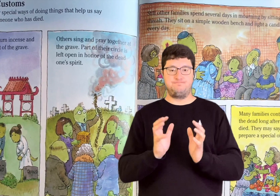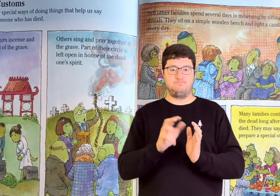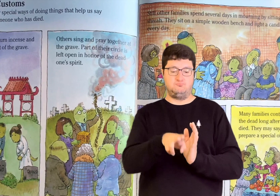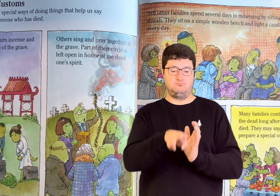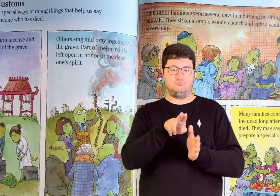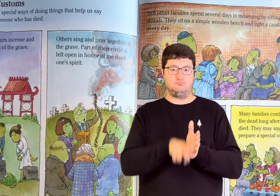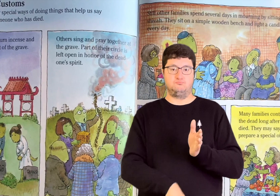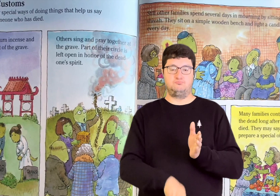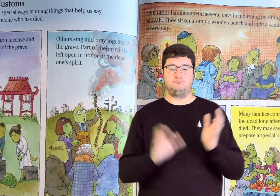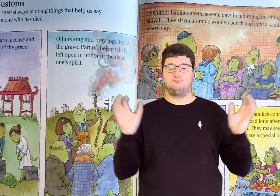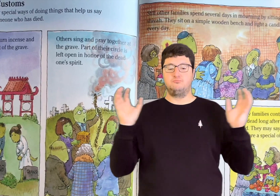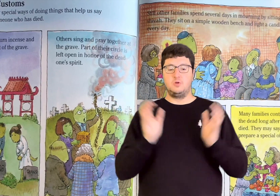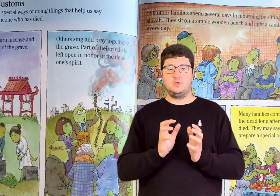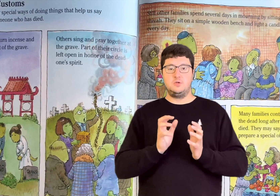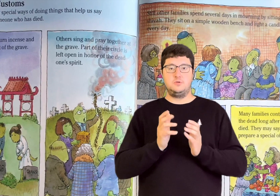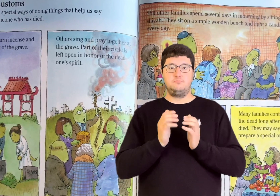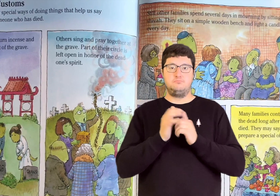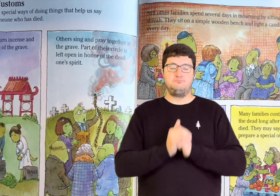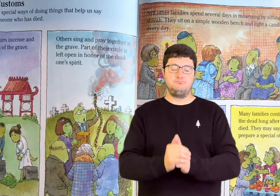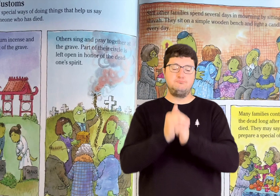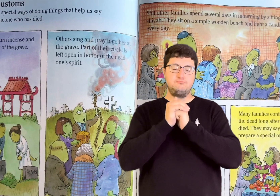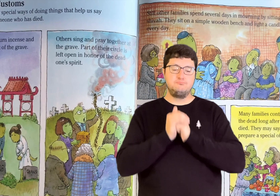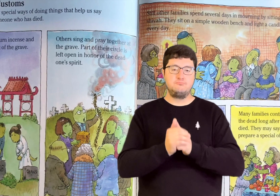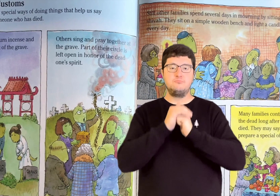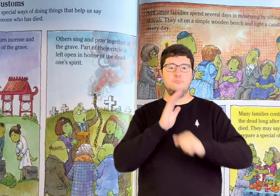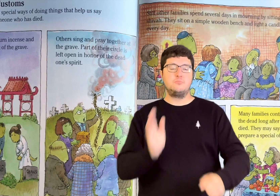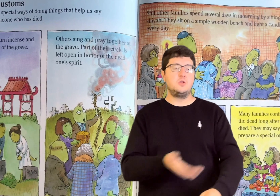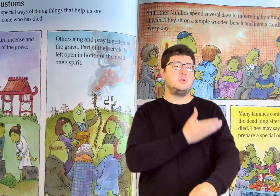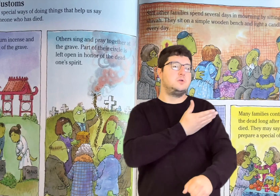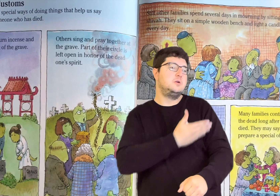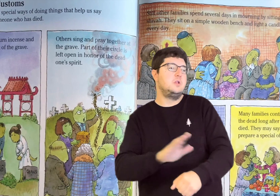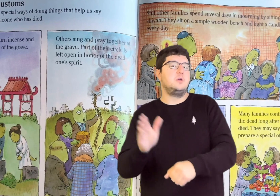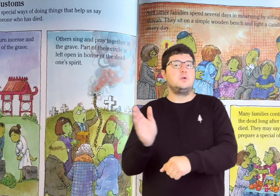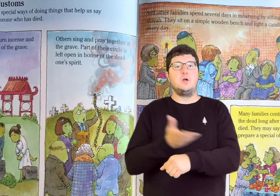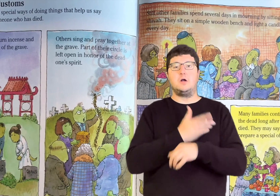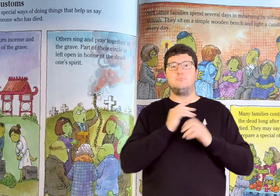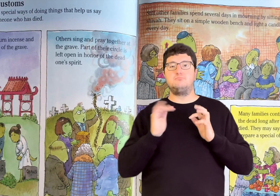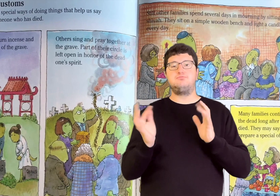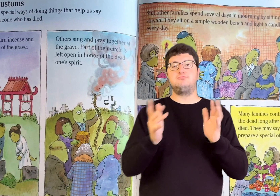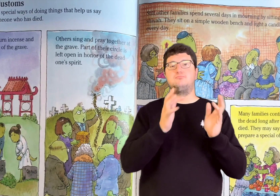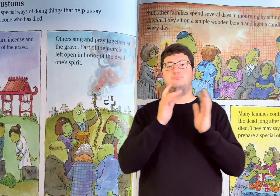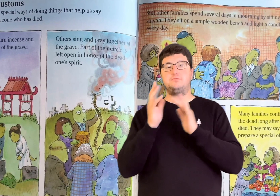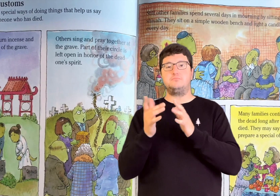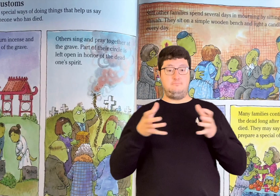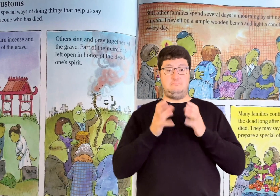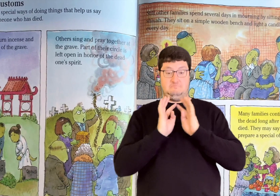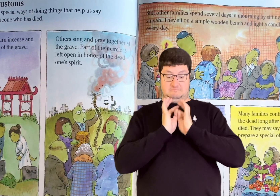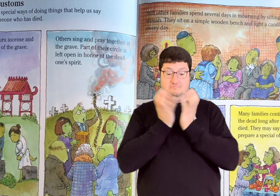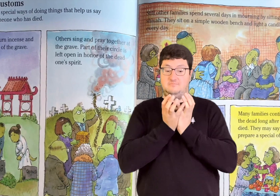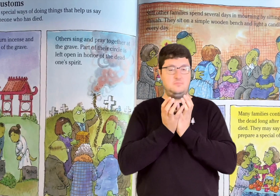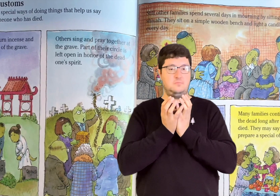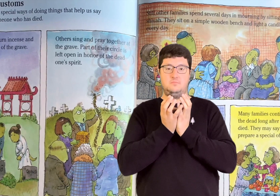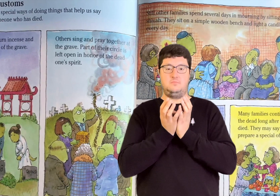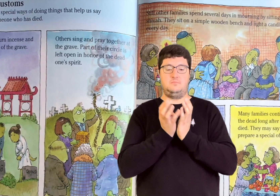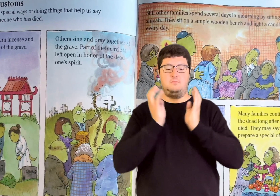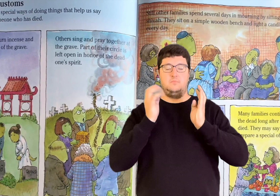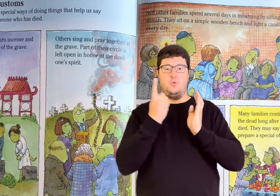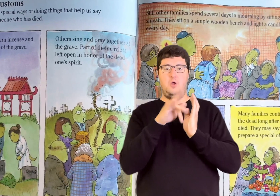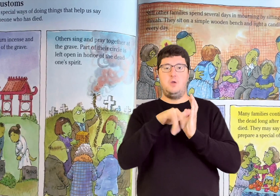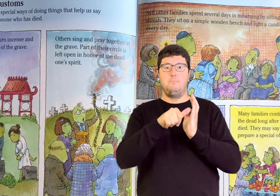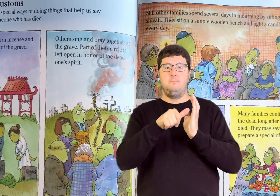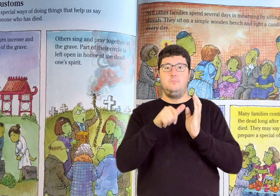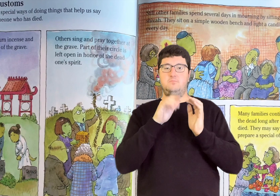Others sing and pray together at the grave. Part of their circle is left open in honor of the dead one's